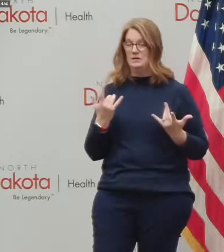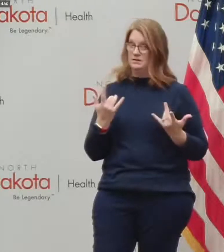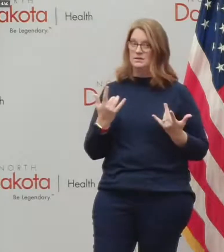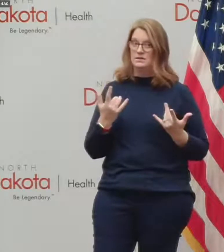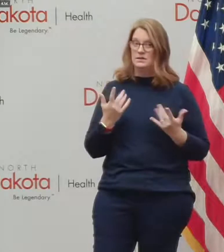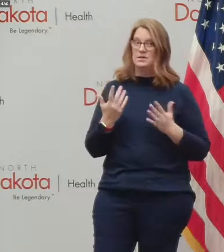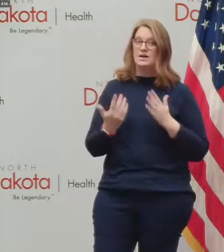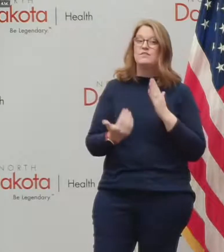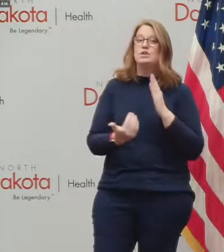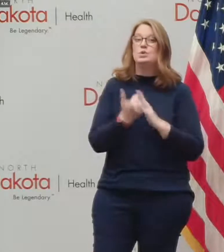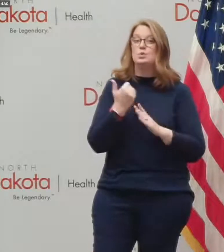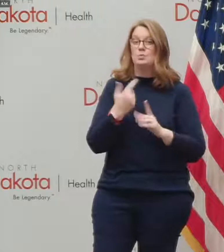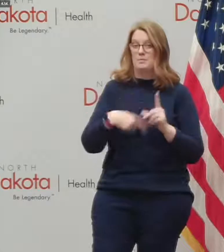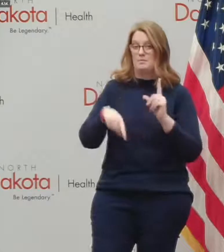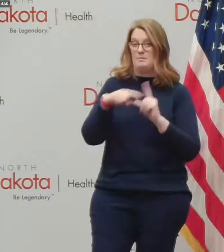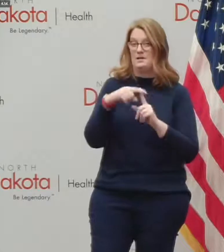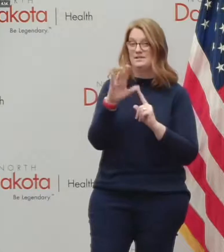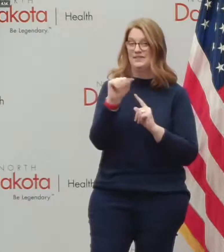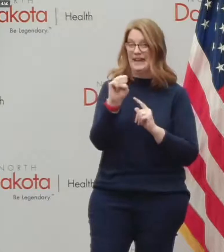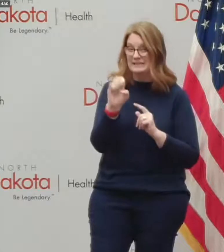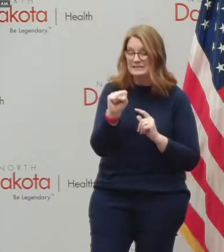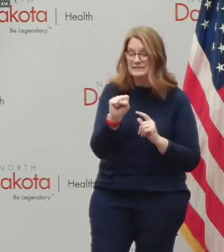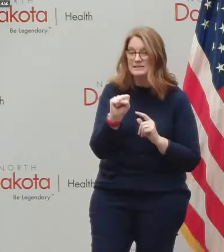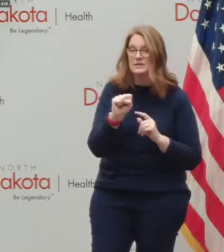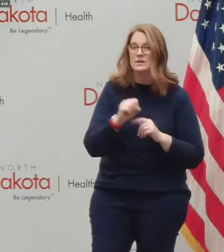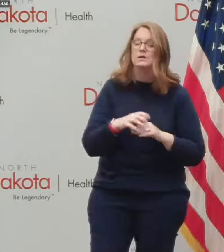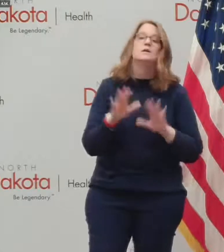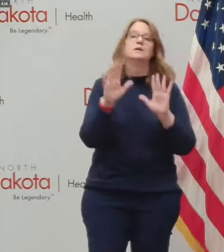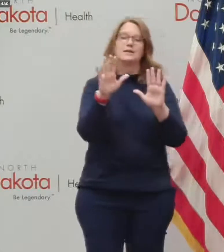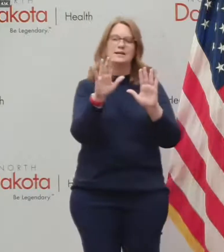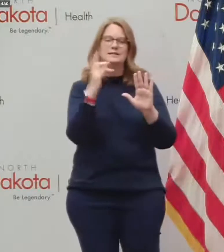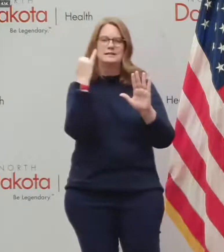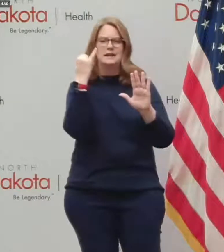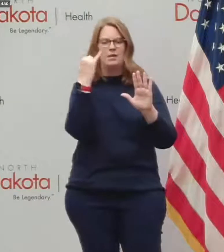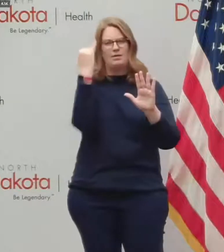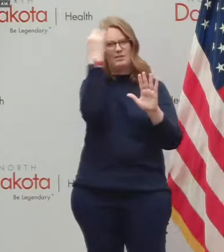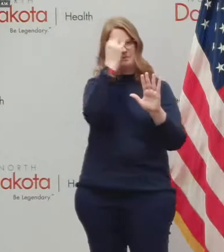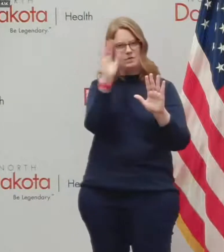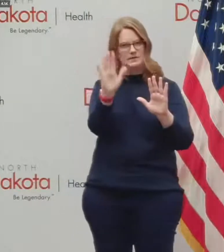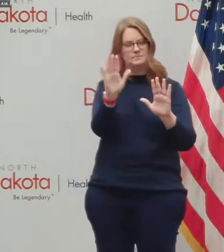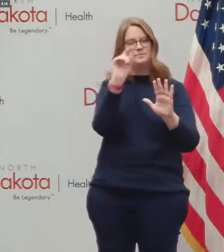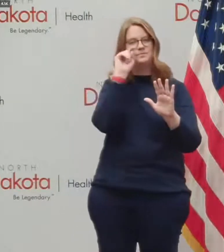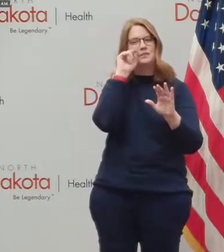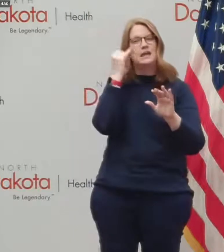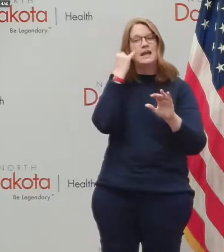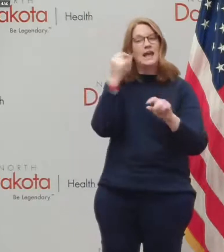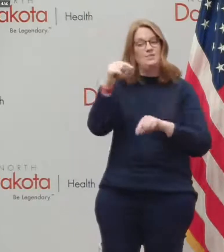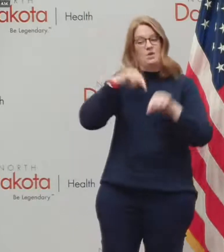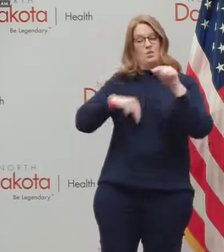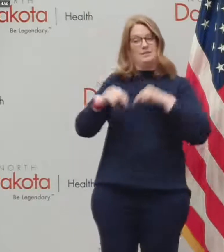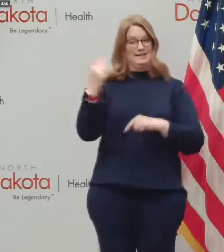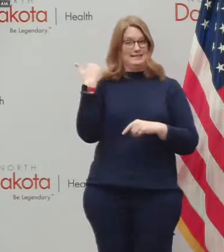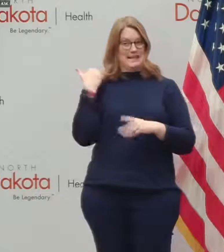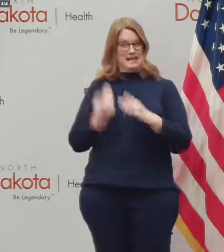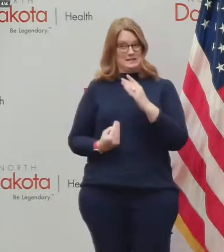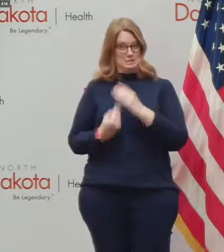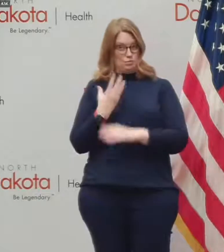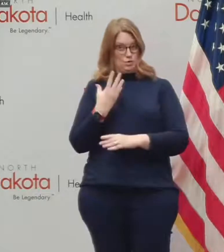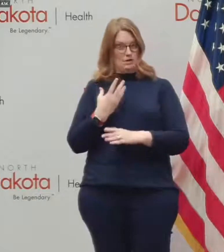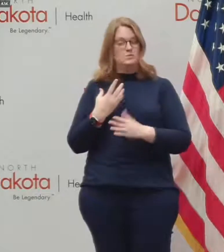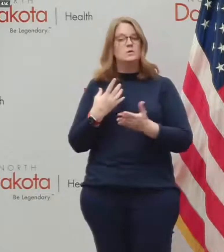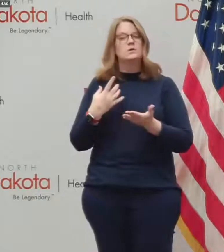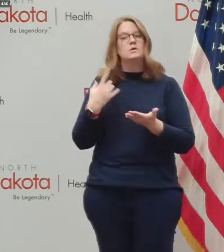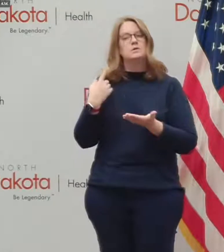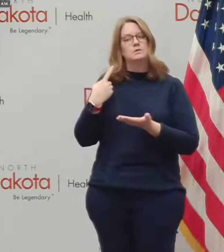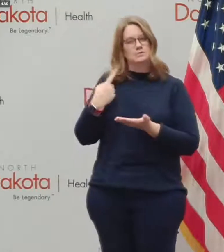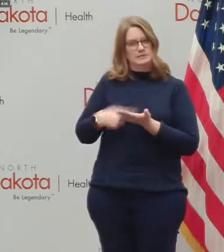new active cases. And just to put this in perspective, going all the way back to last spring, we talked about that when